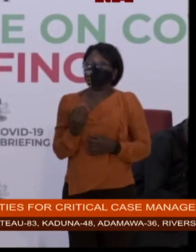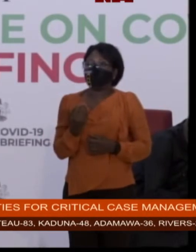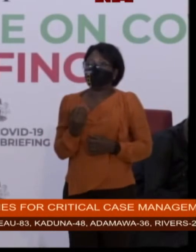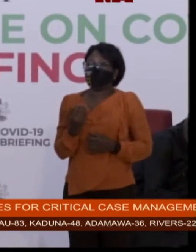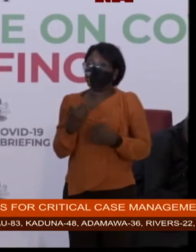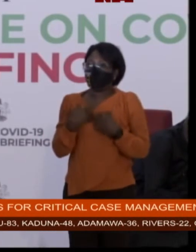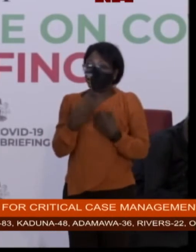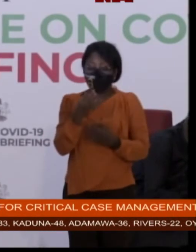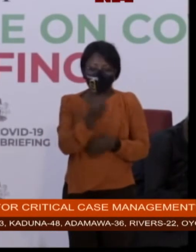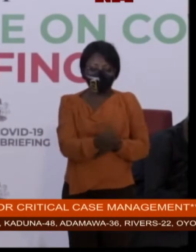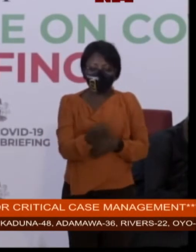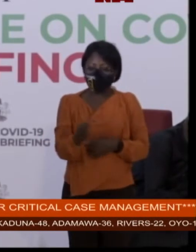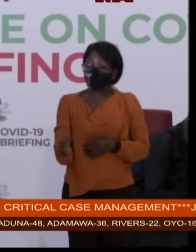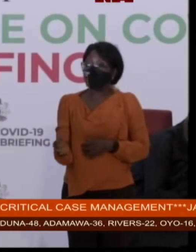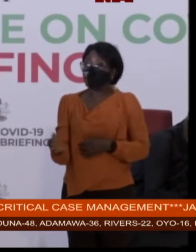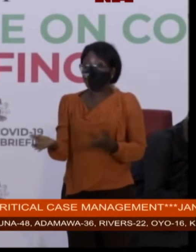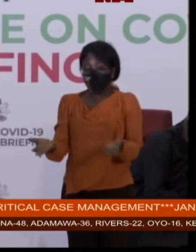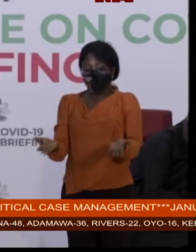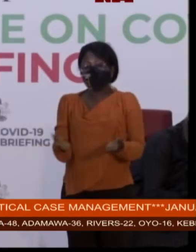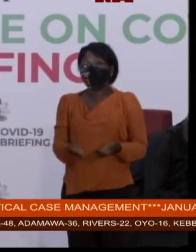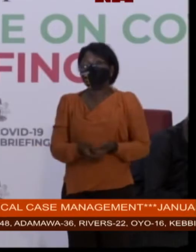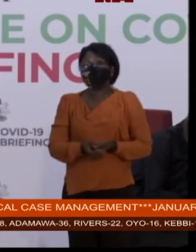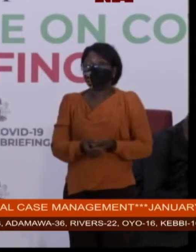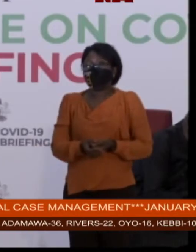have facilities on ground as well.